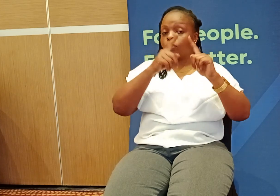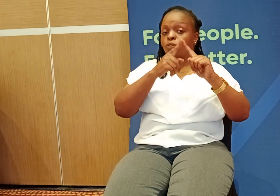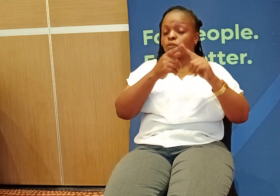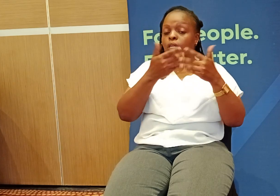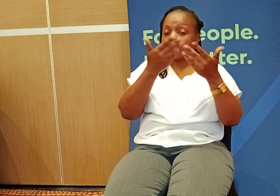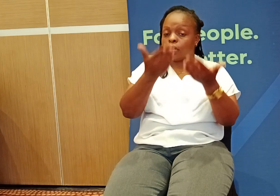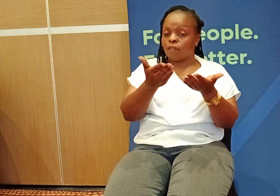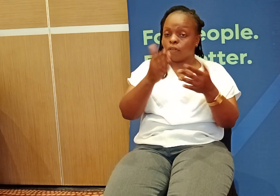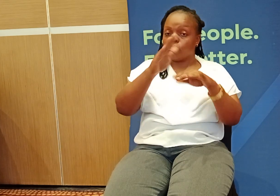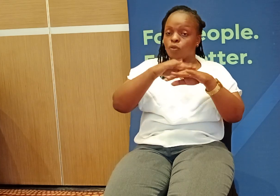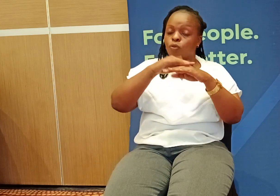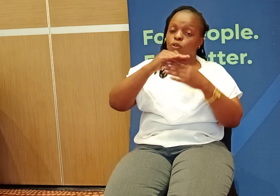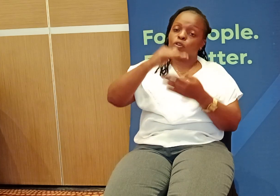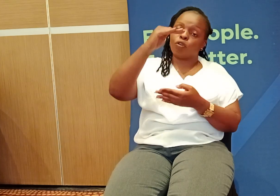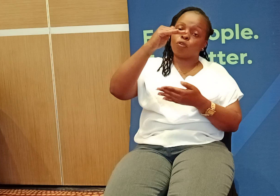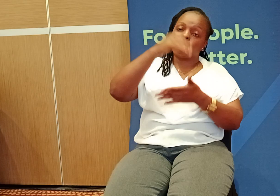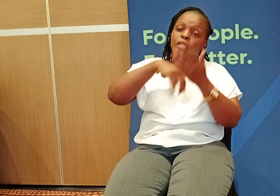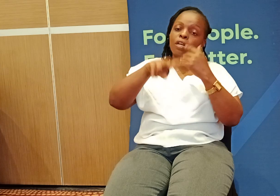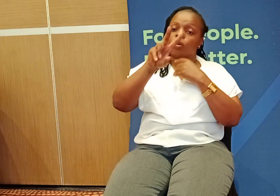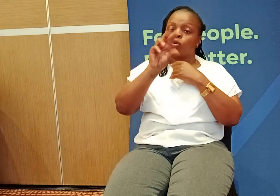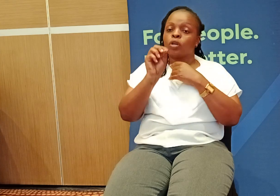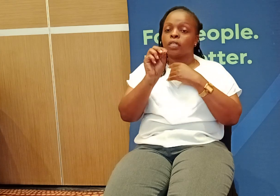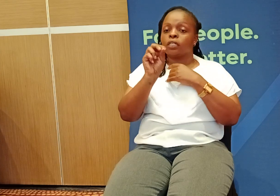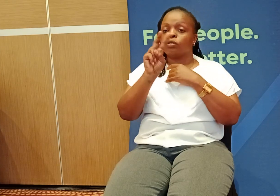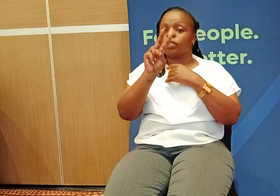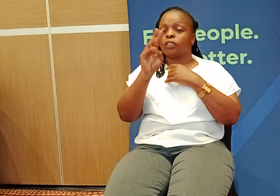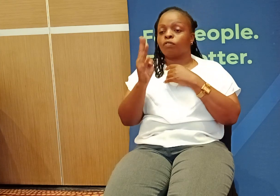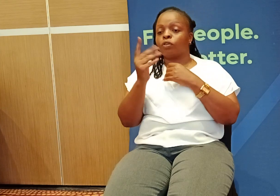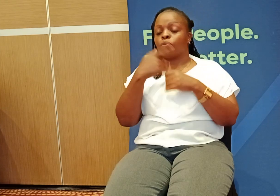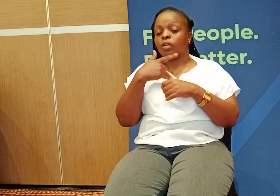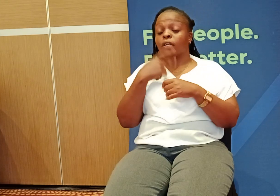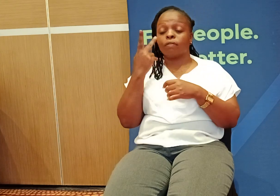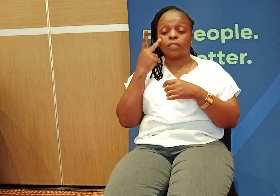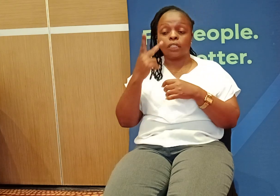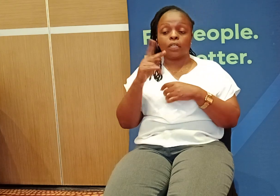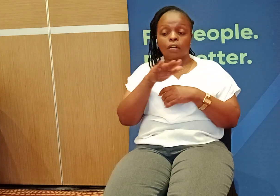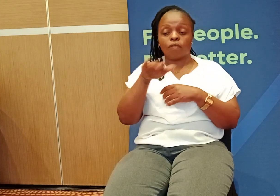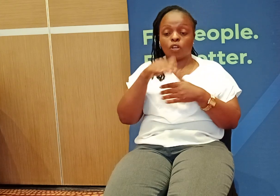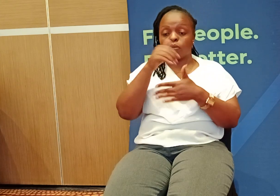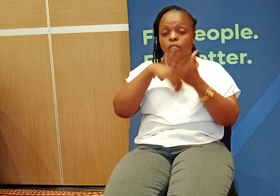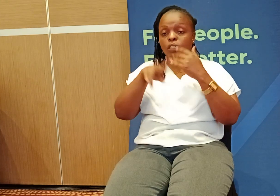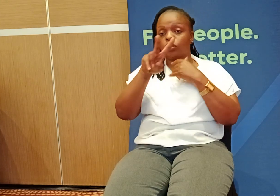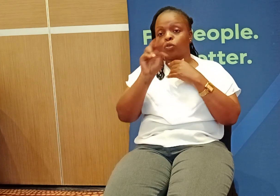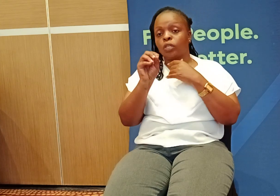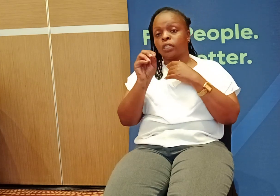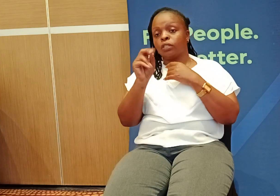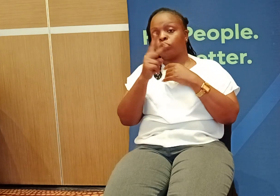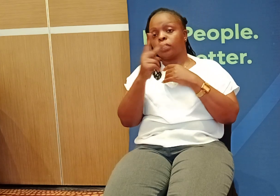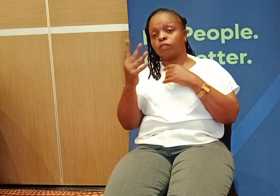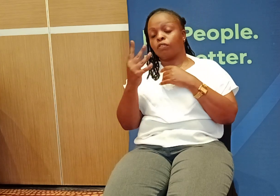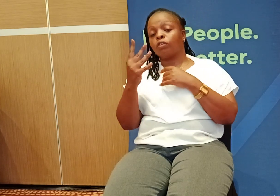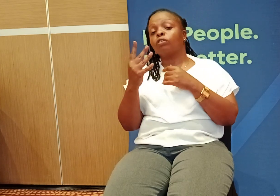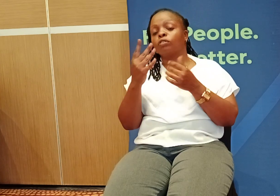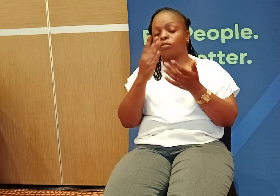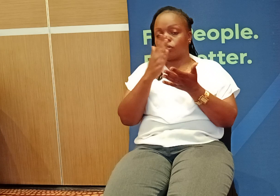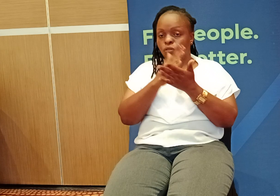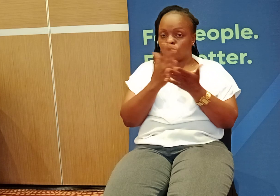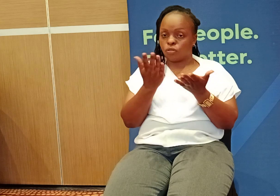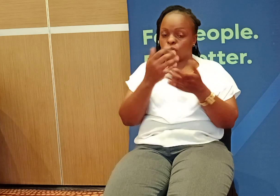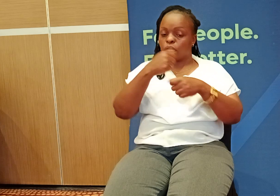in 2024. We've seen the environment in 2024, the first 2 months are quite, the operating environment